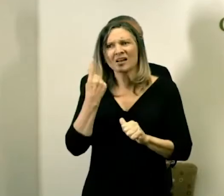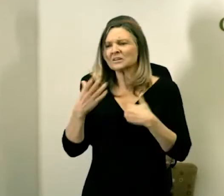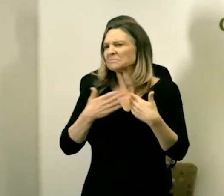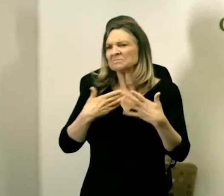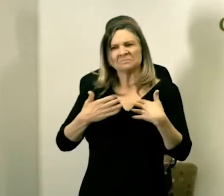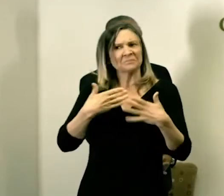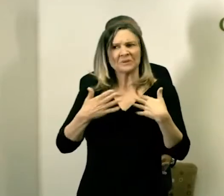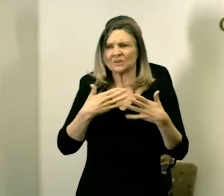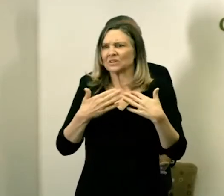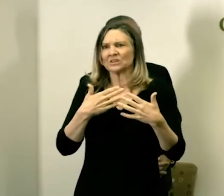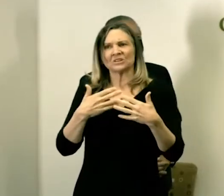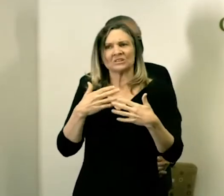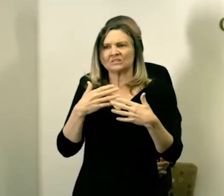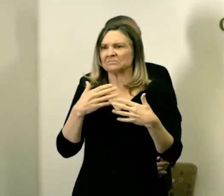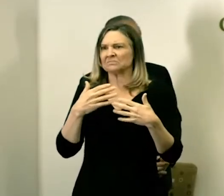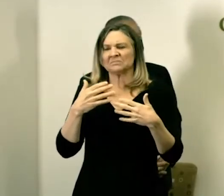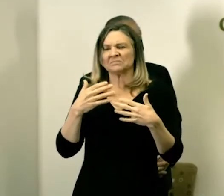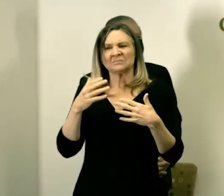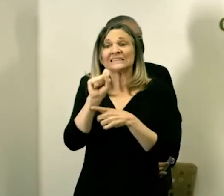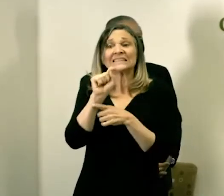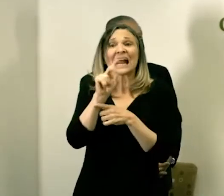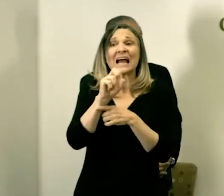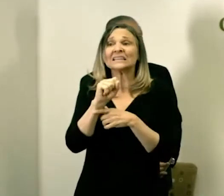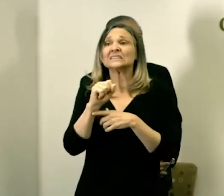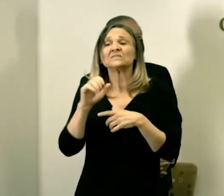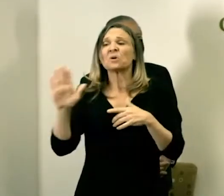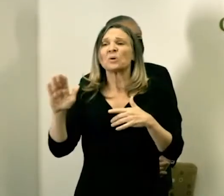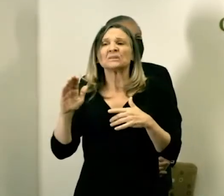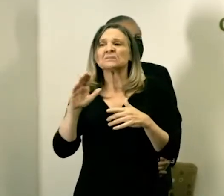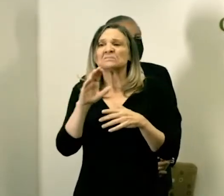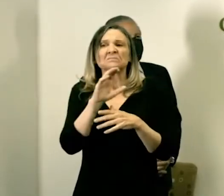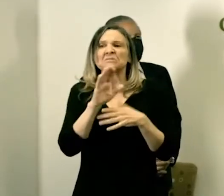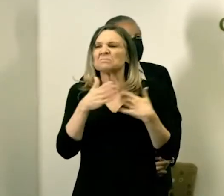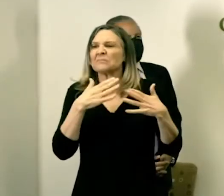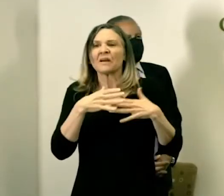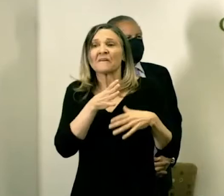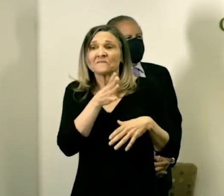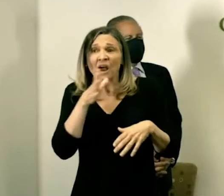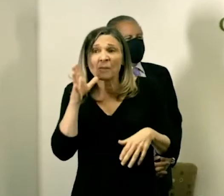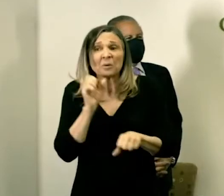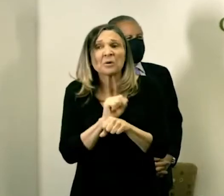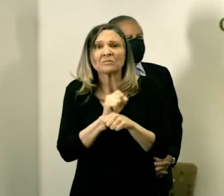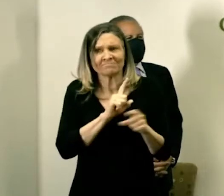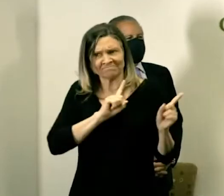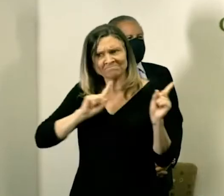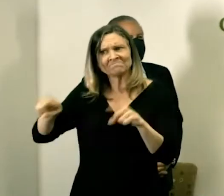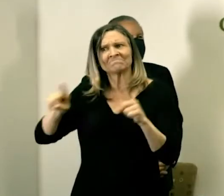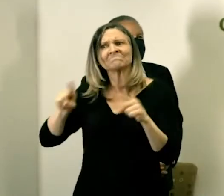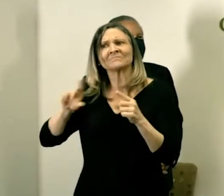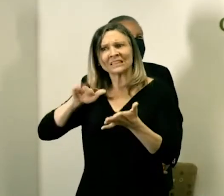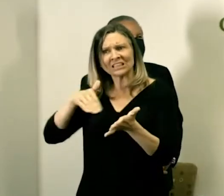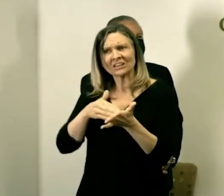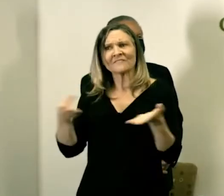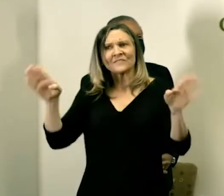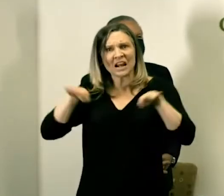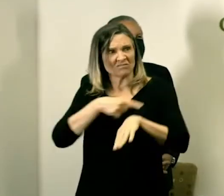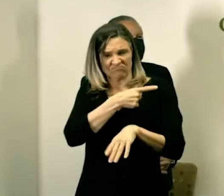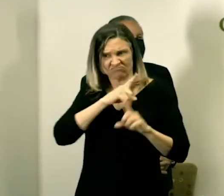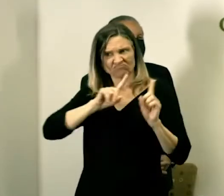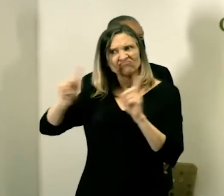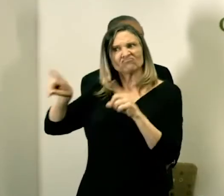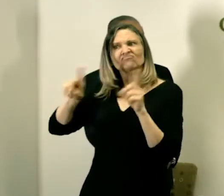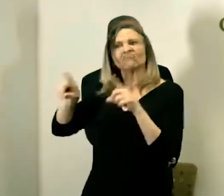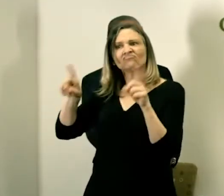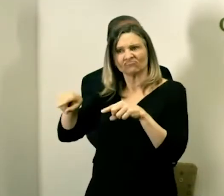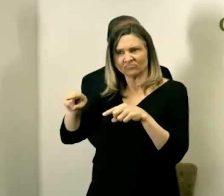support. We have direct efforts for farm workers. I've been in the Central Valley a dozen times in the last few weeks, providing